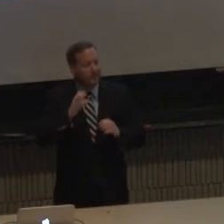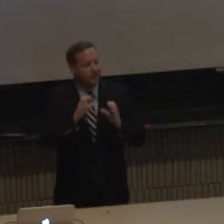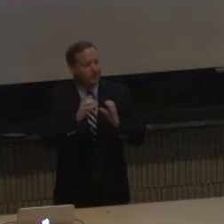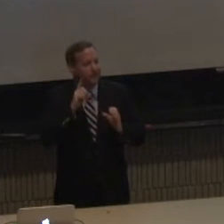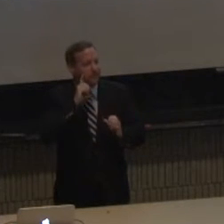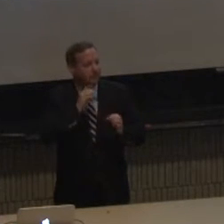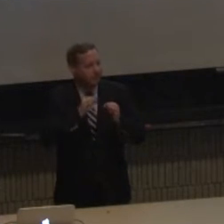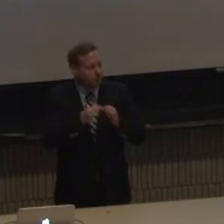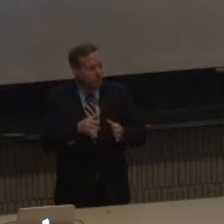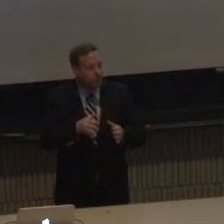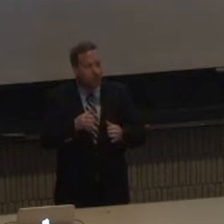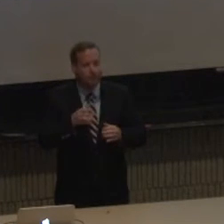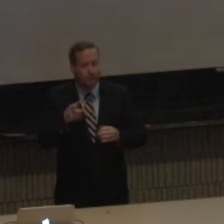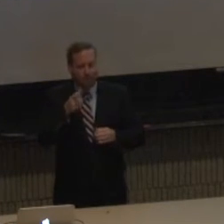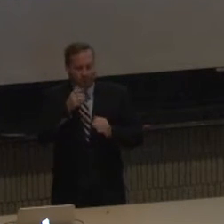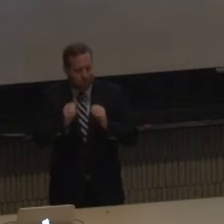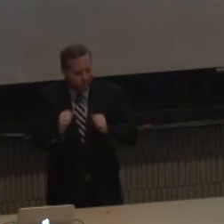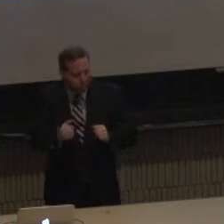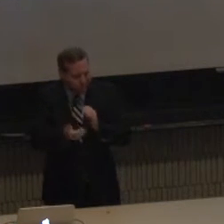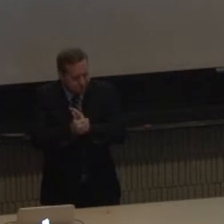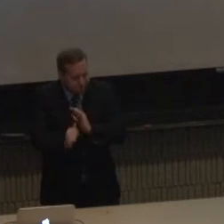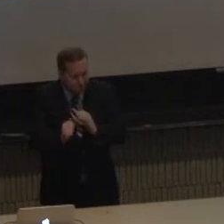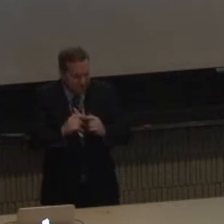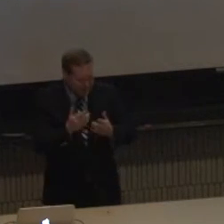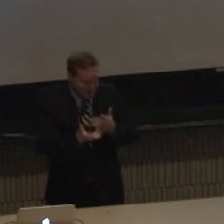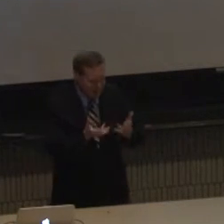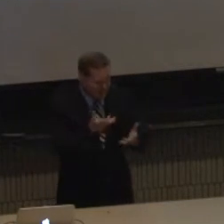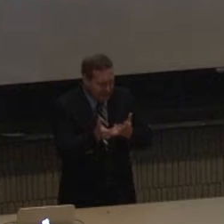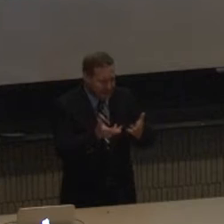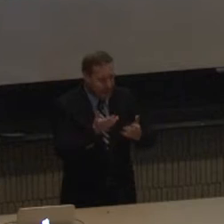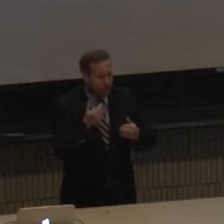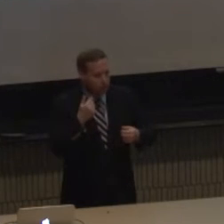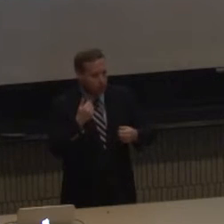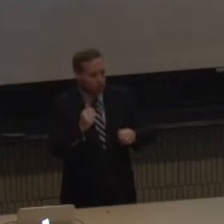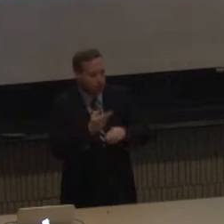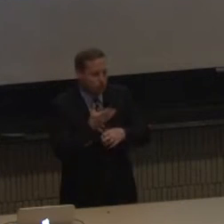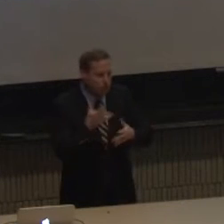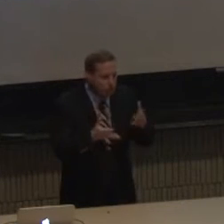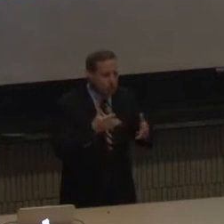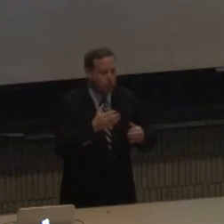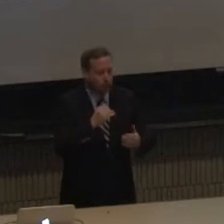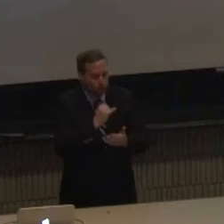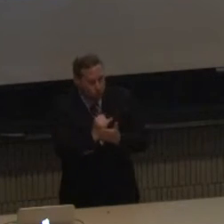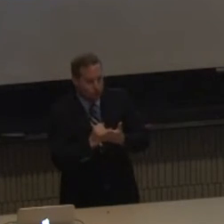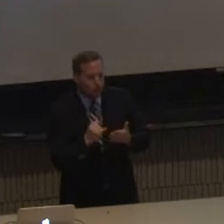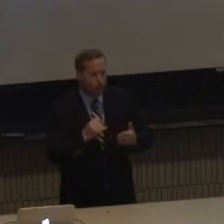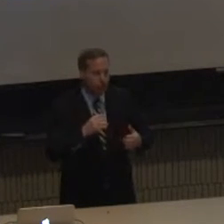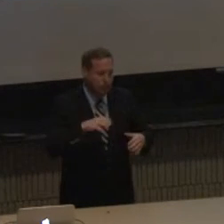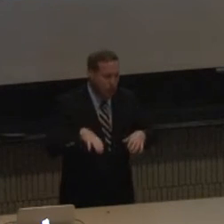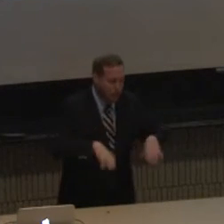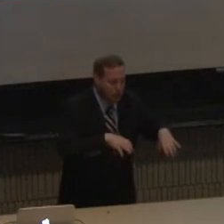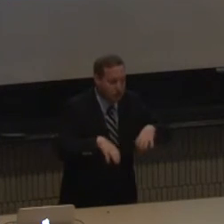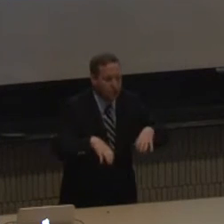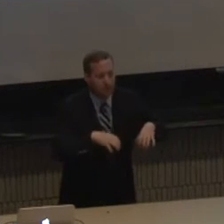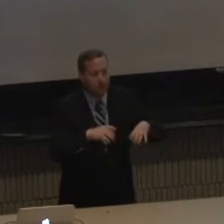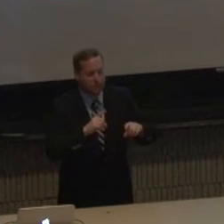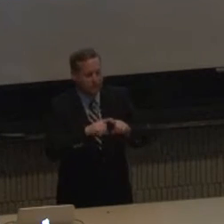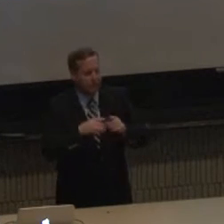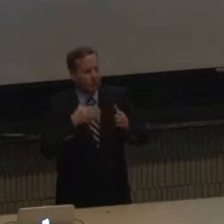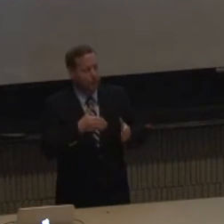access. They didn't have any sense of their own rights in this country. They couldn't actually communicate effectively with each other than to try